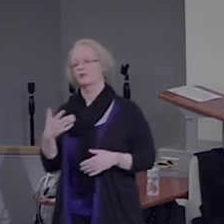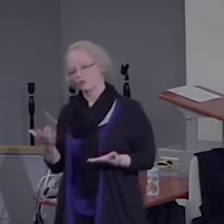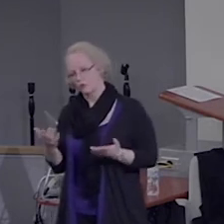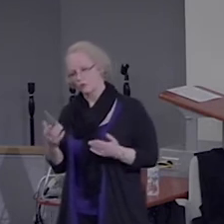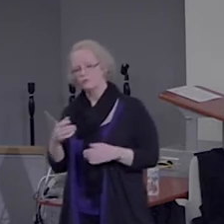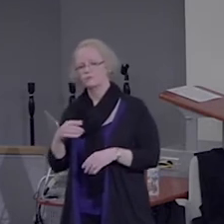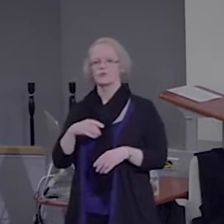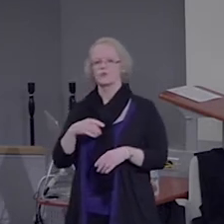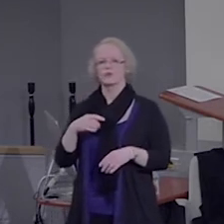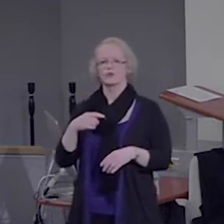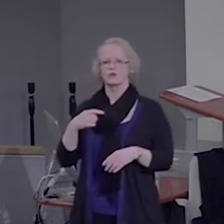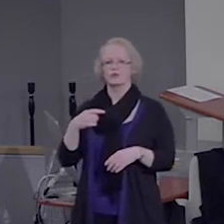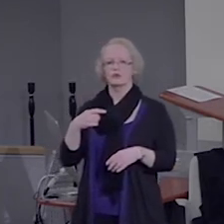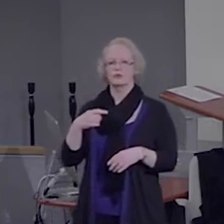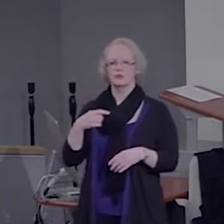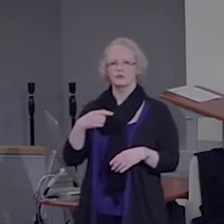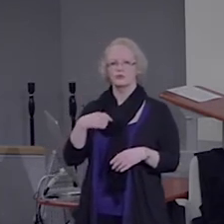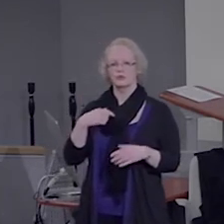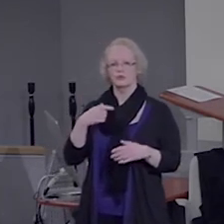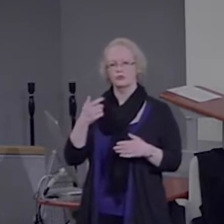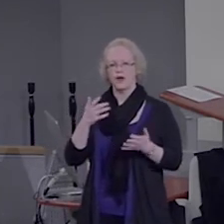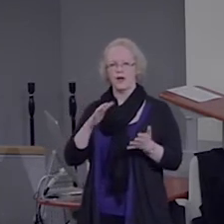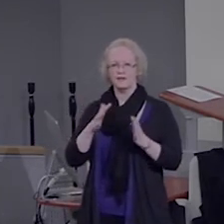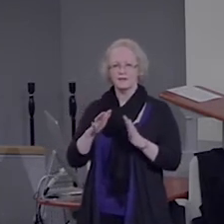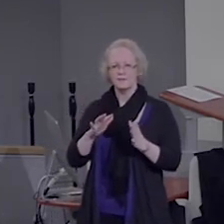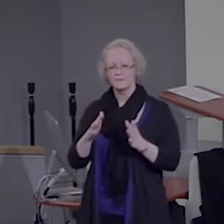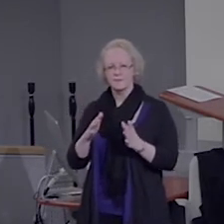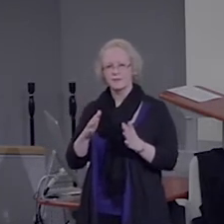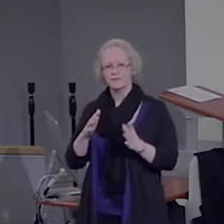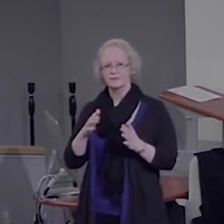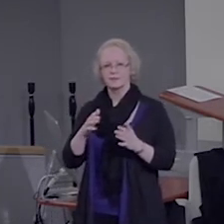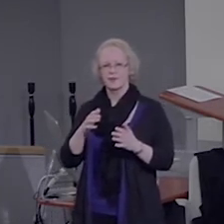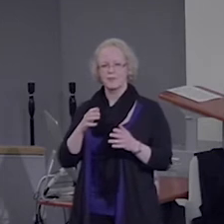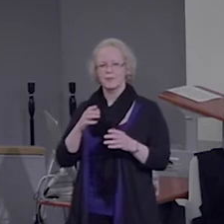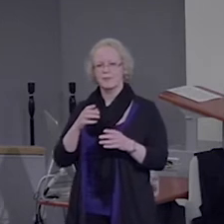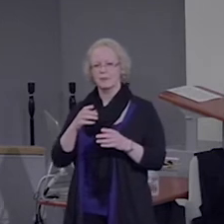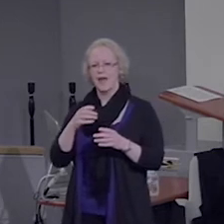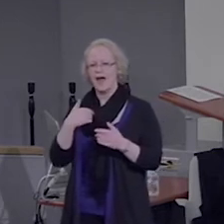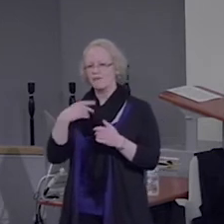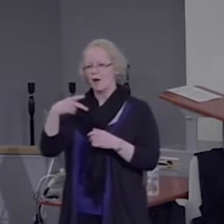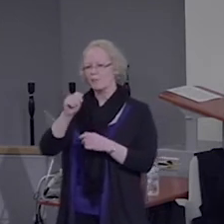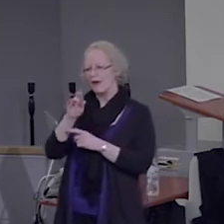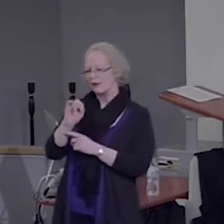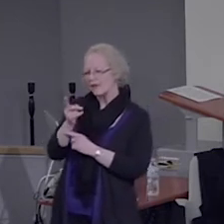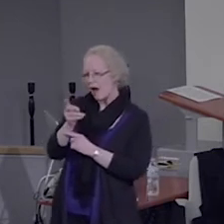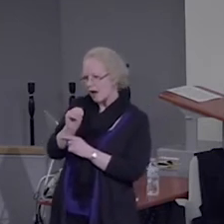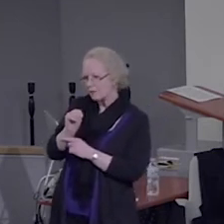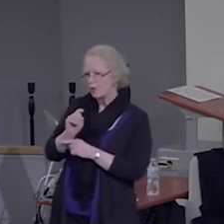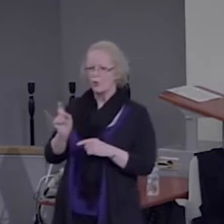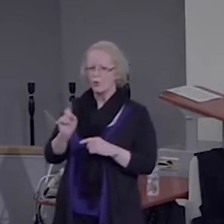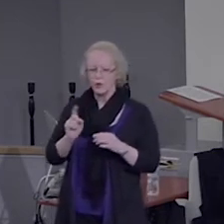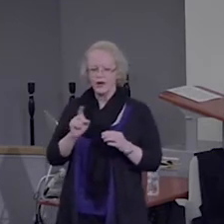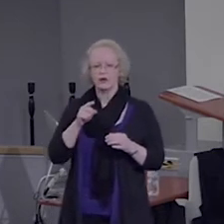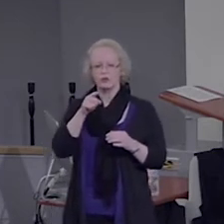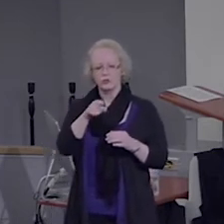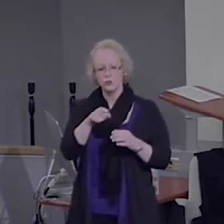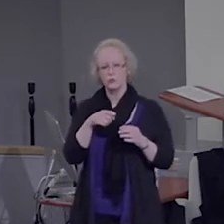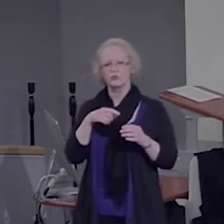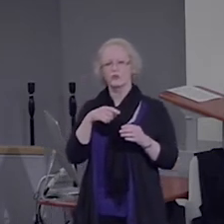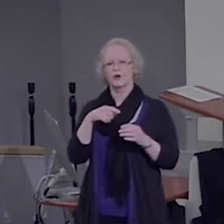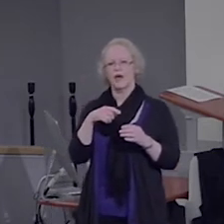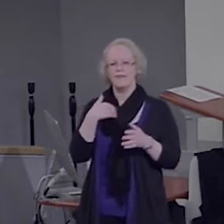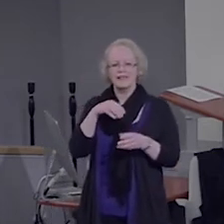devolving so you of paradigm where you pull apart internally generated